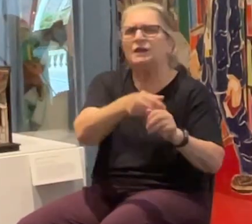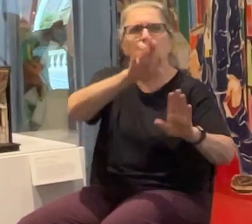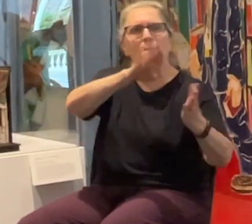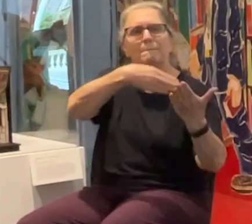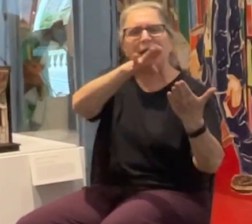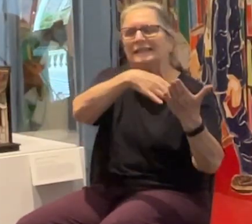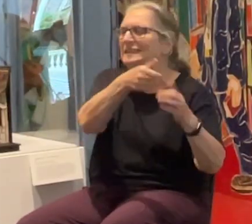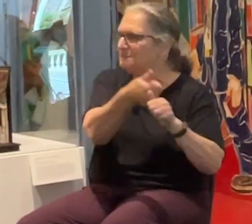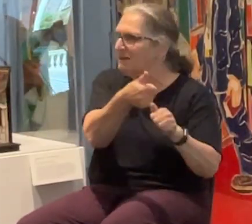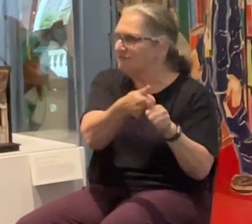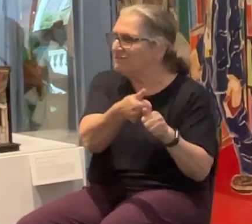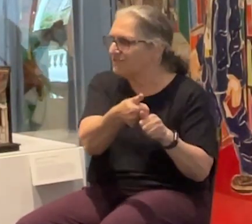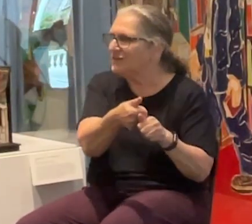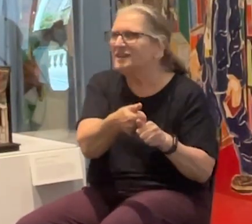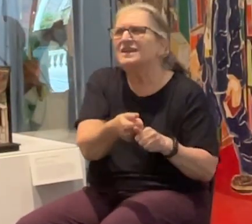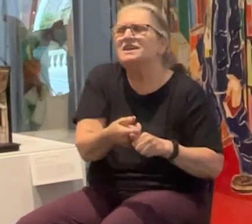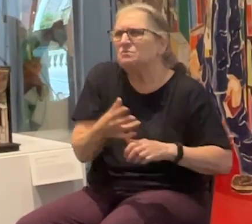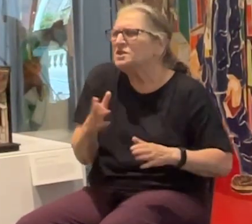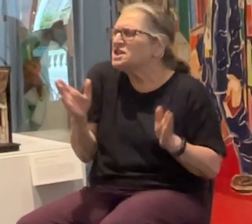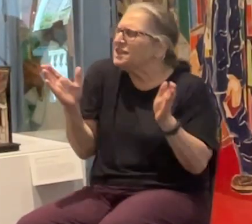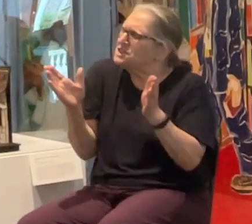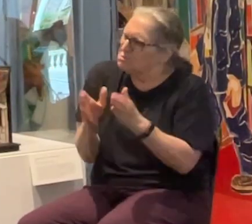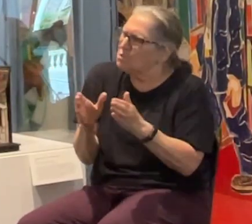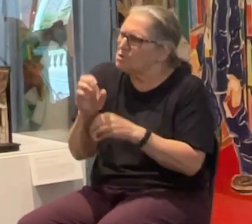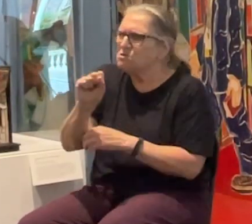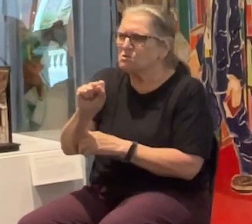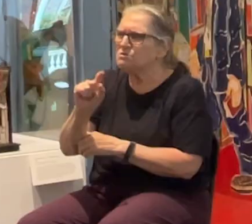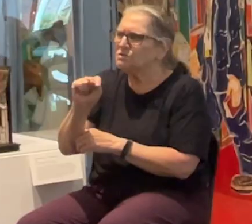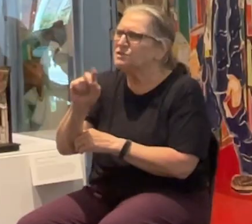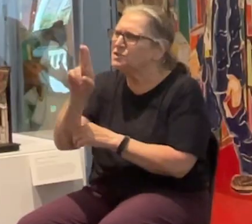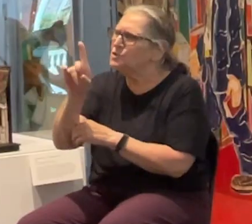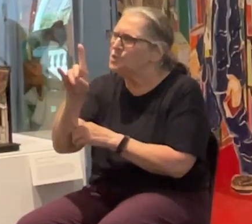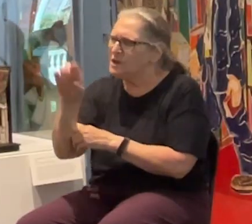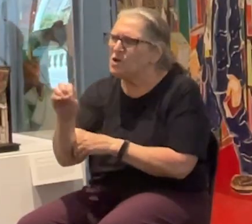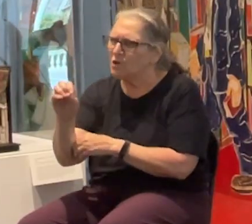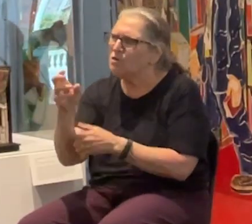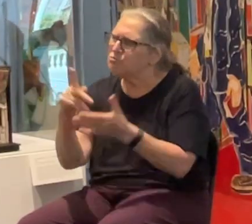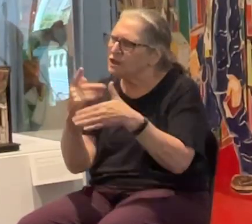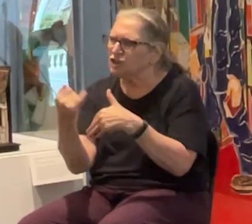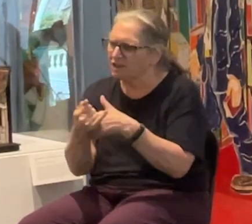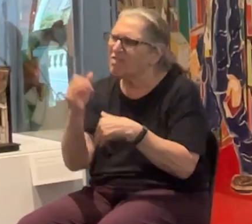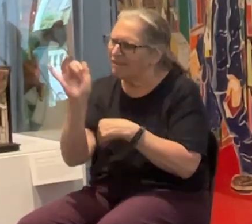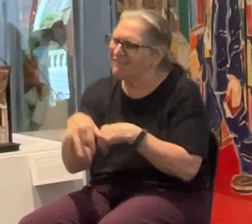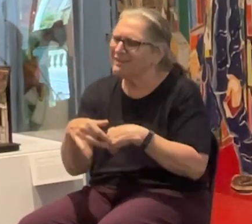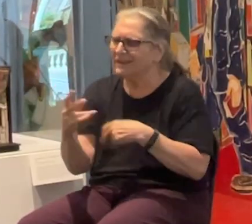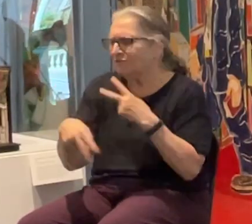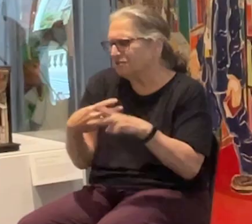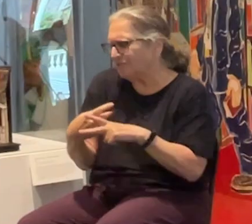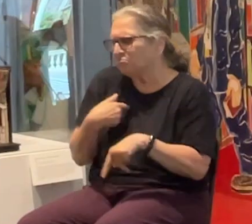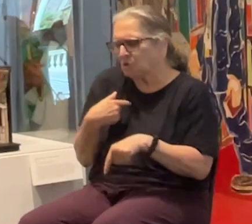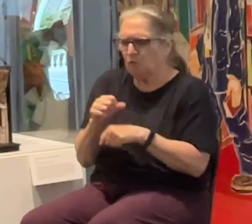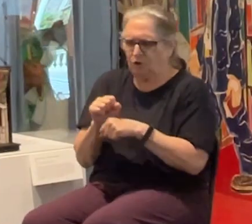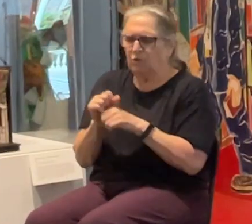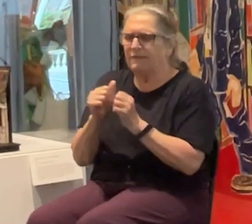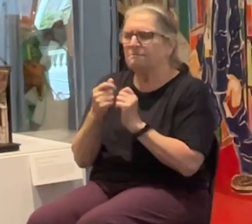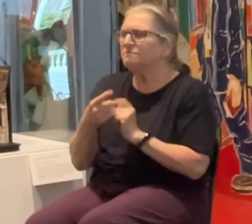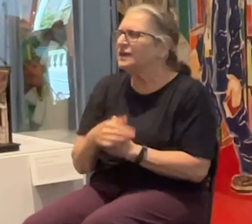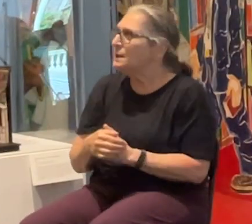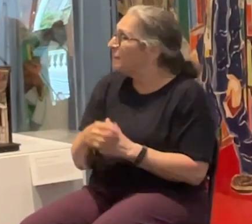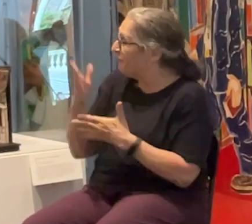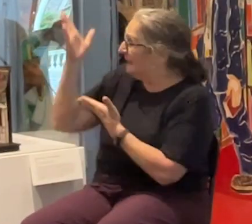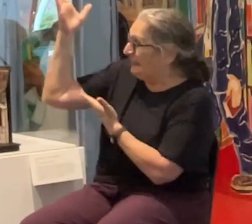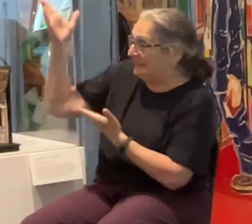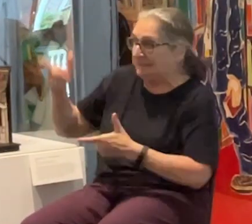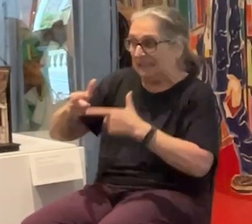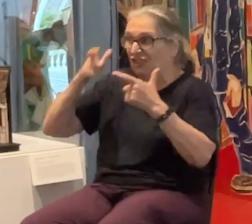typical, which would typically happen with a small studio project. But then these larger pieces of which I can kind of